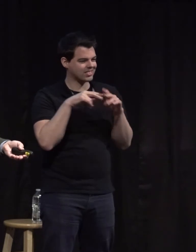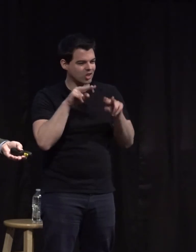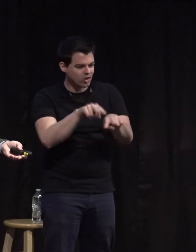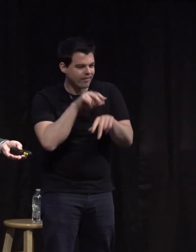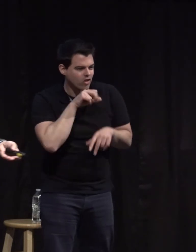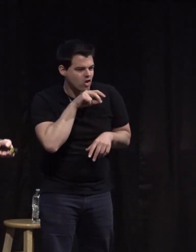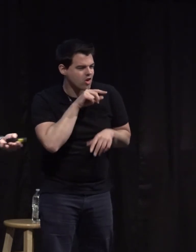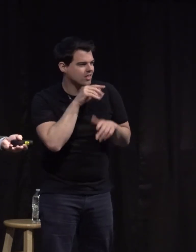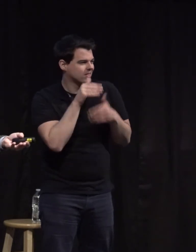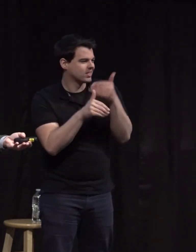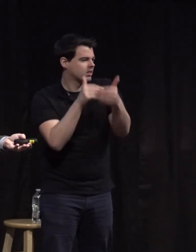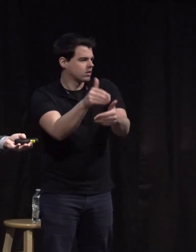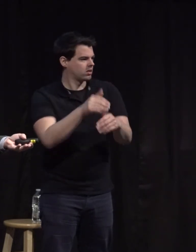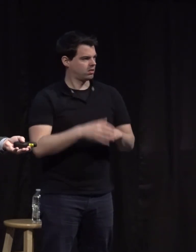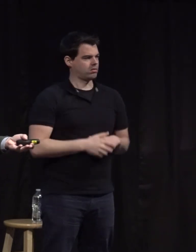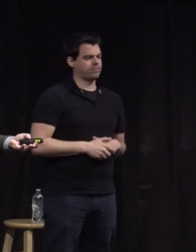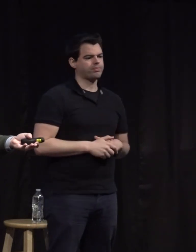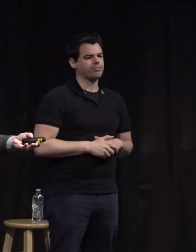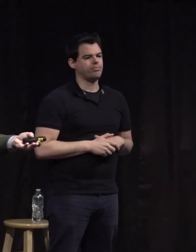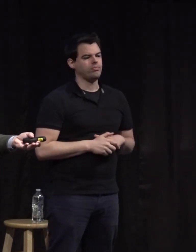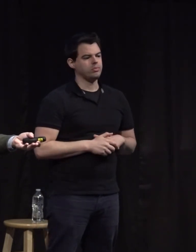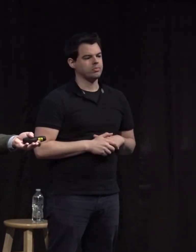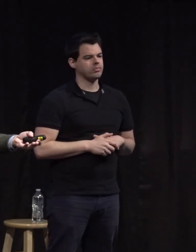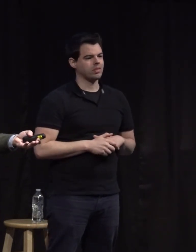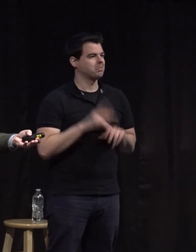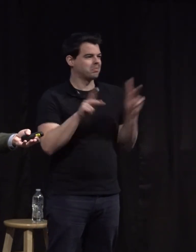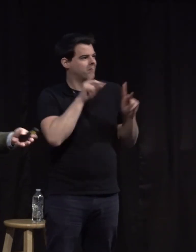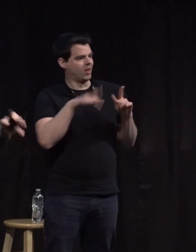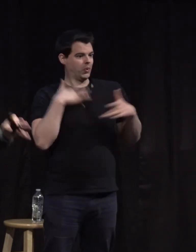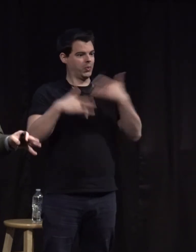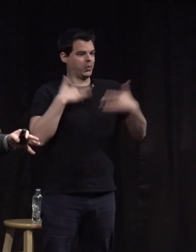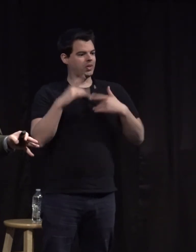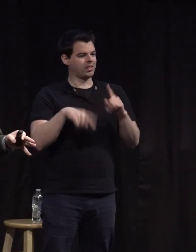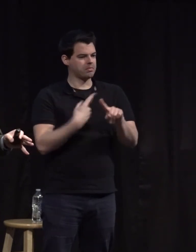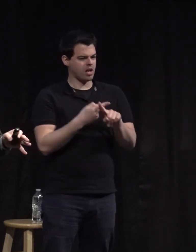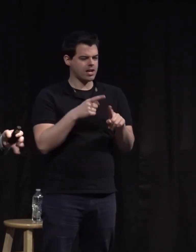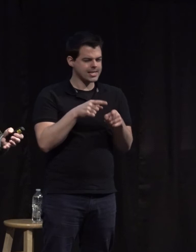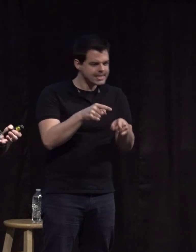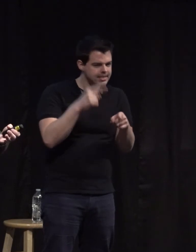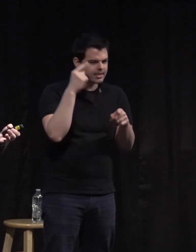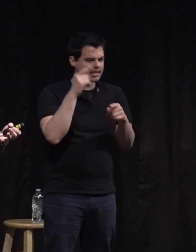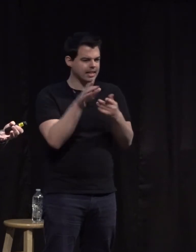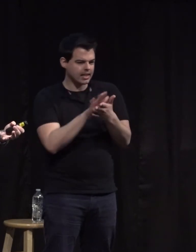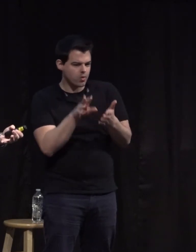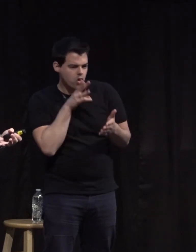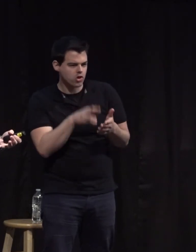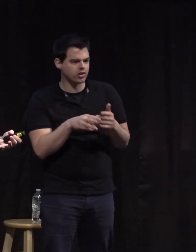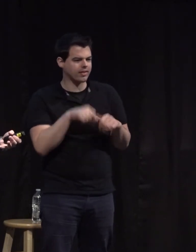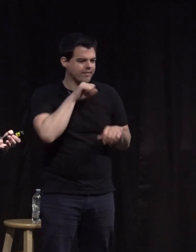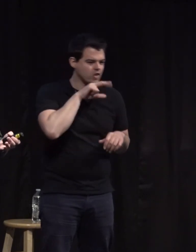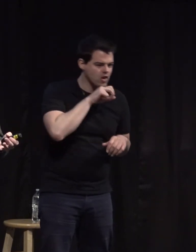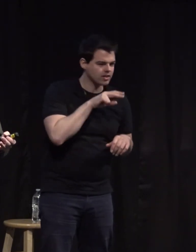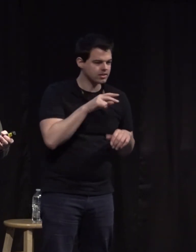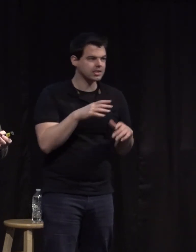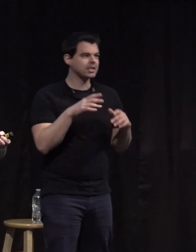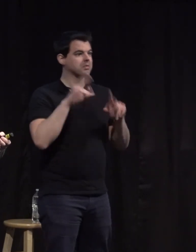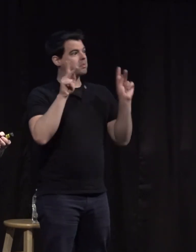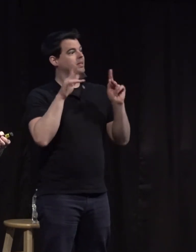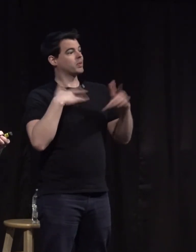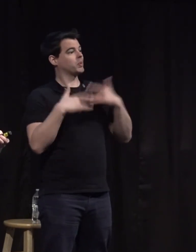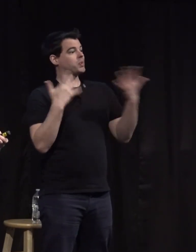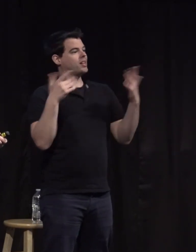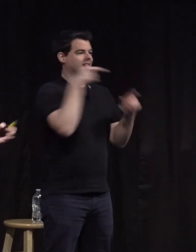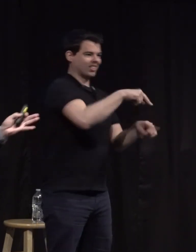excited about this than it is to get them excited about a Tesla or something. But we have to think about this. And you can start to see glimmers of